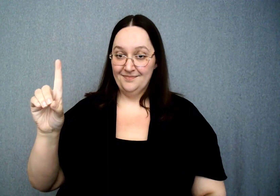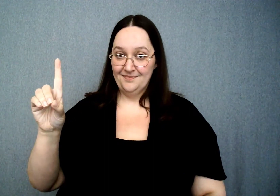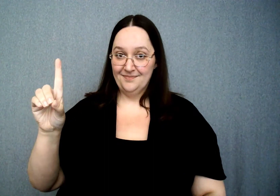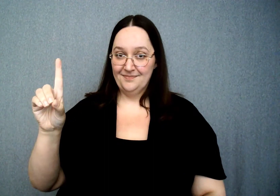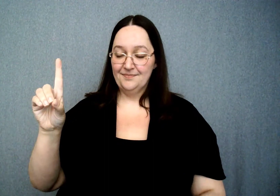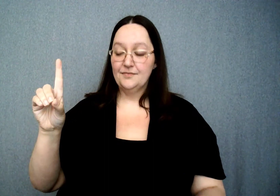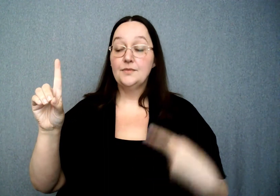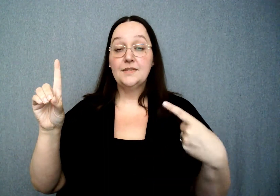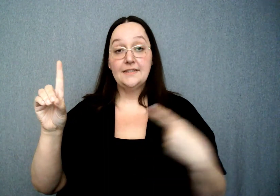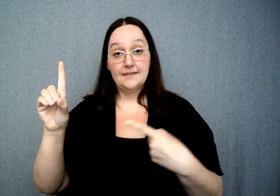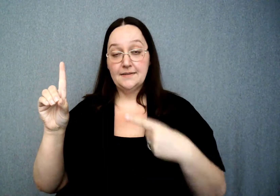England.